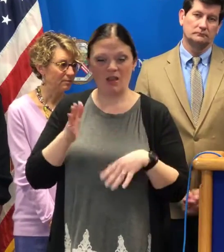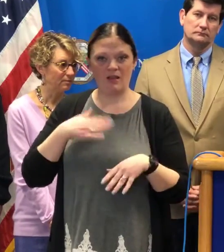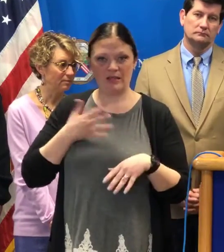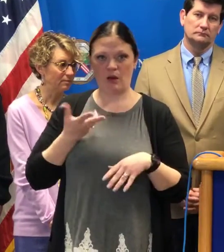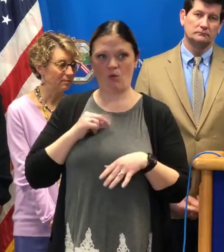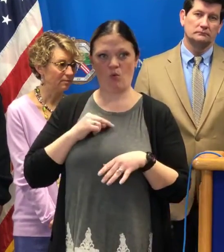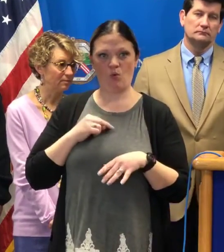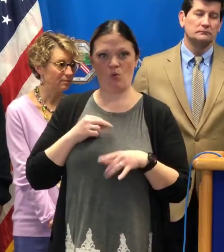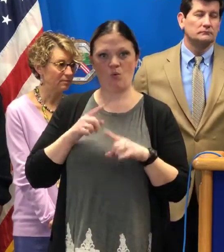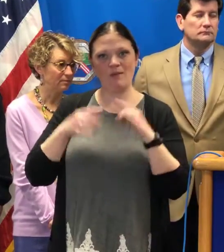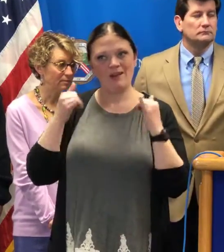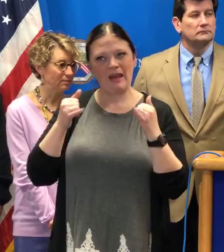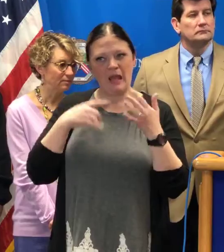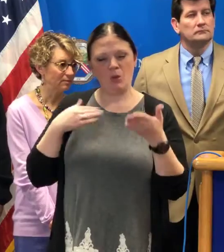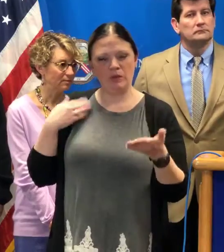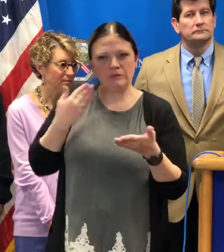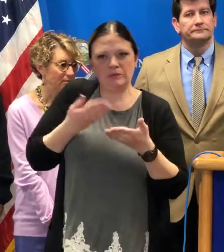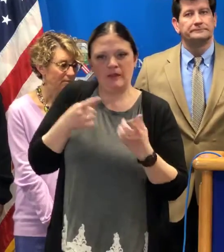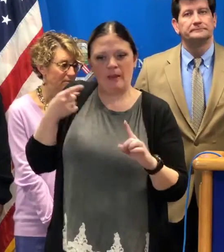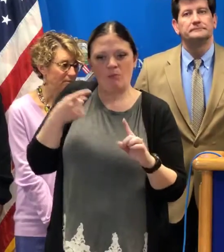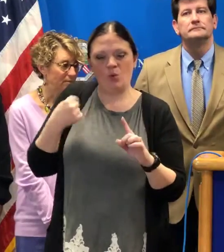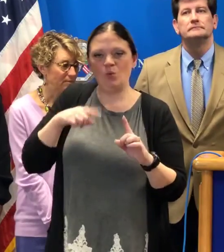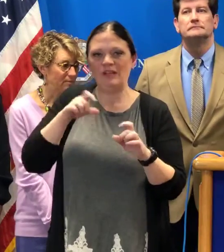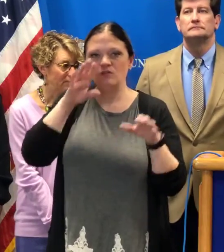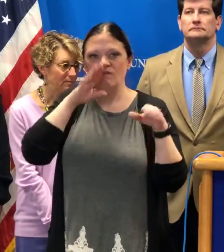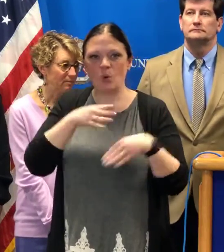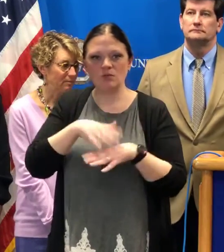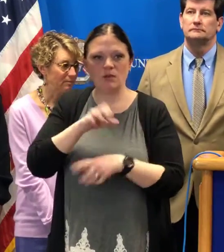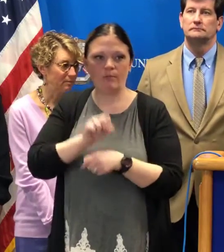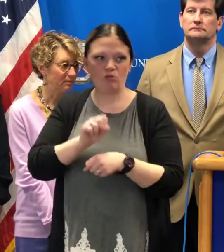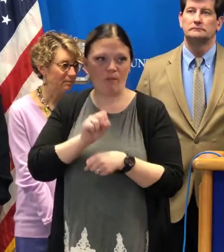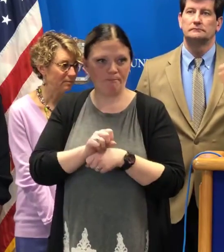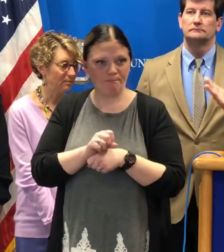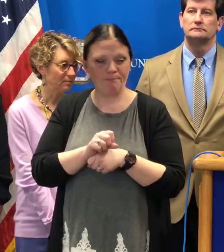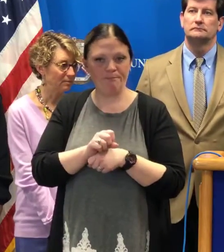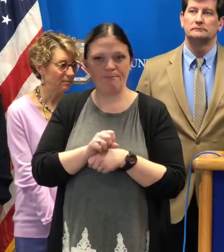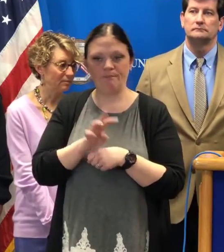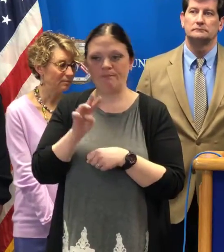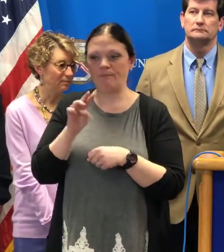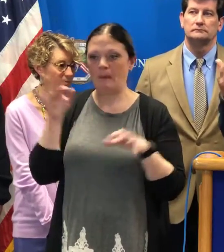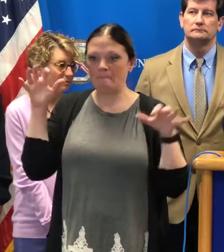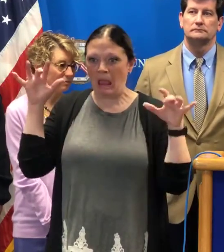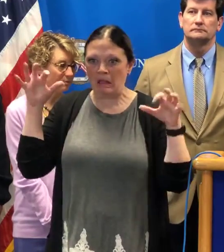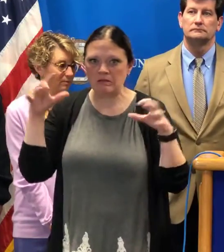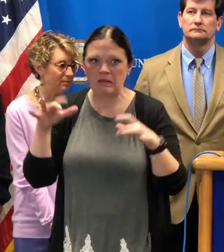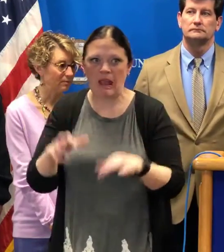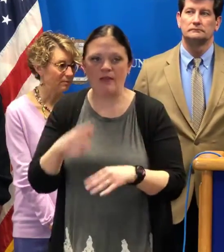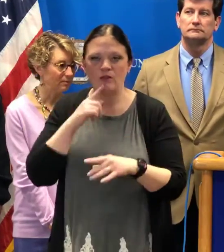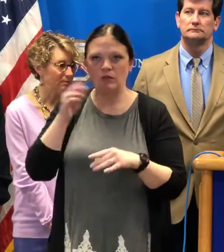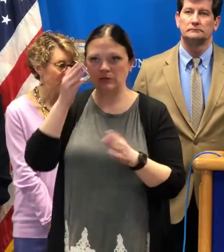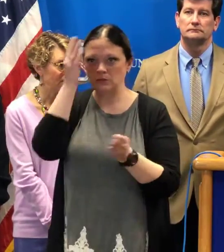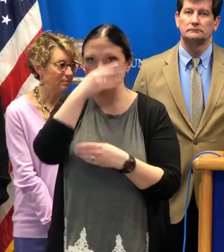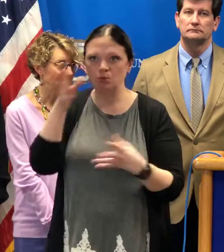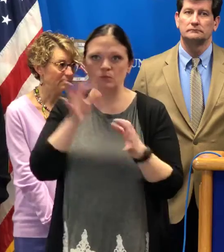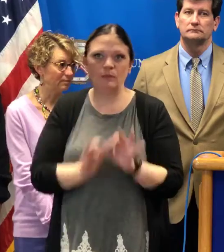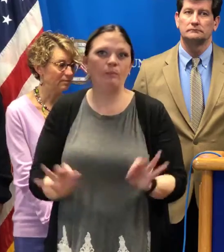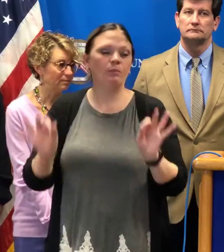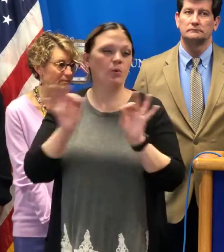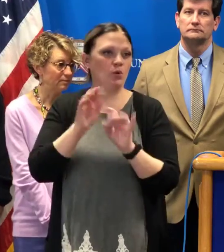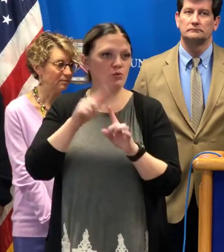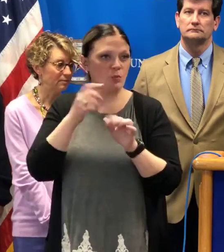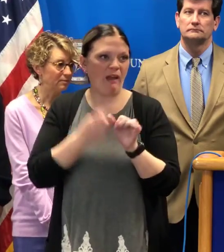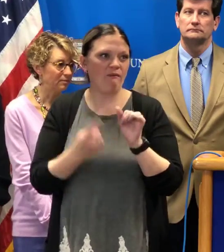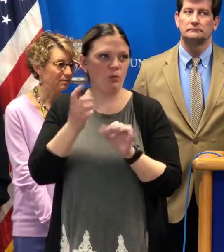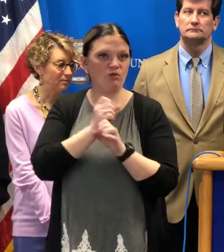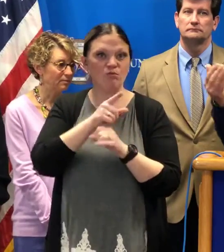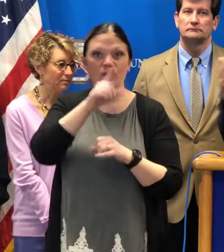But now we're just getting to that point where we need to focus on the jobs at hand, mass gatherings, and pushing that message, that important message, out to everybody